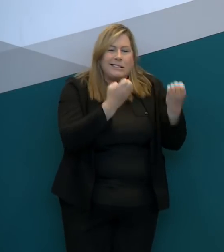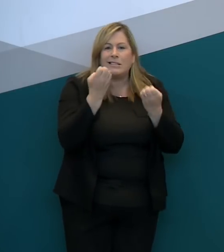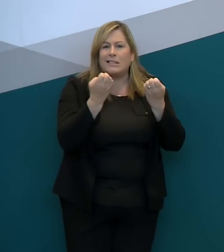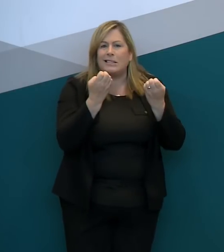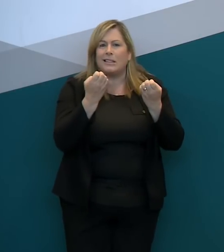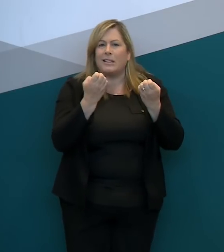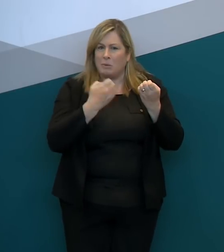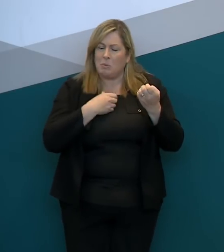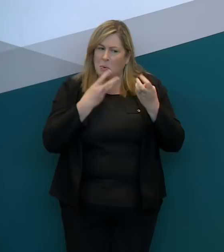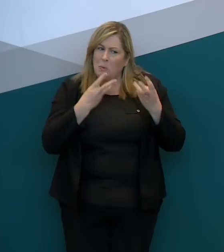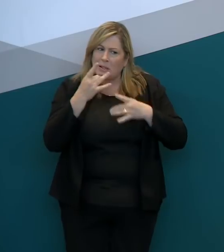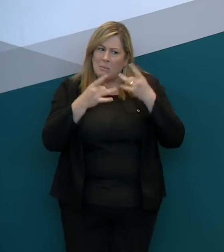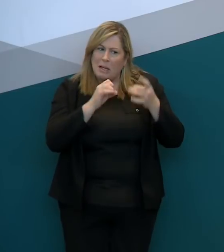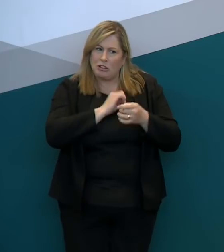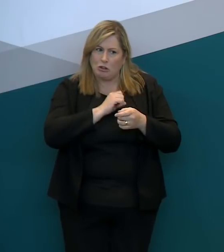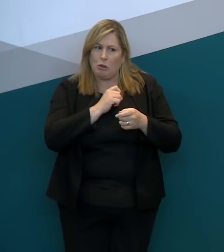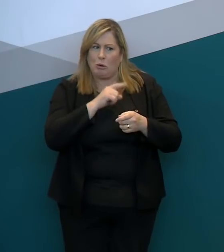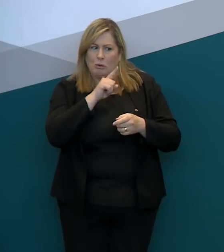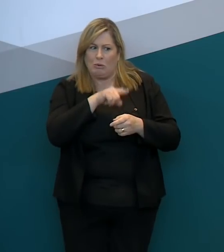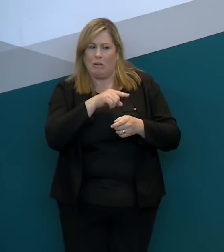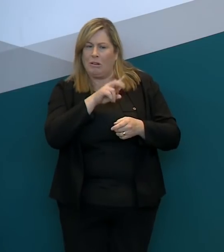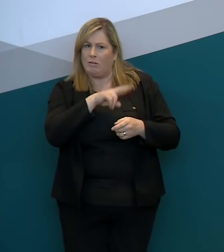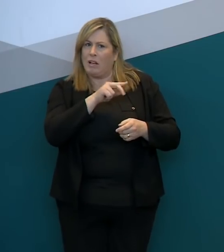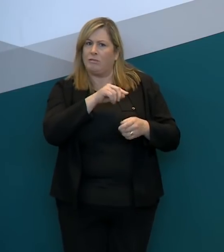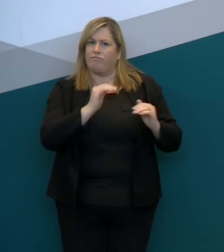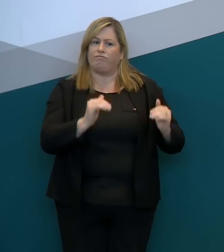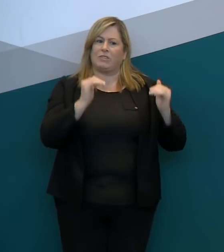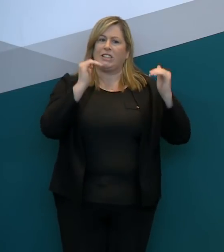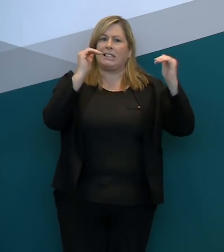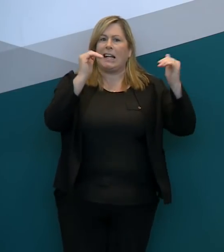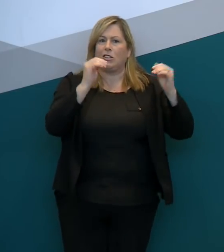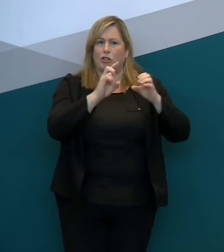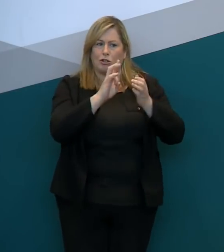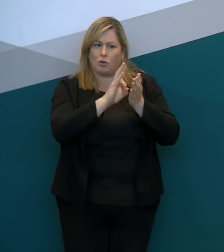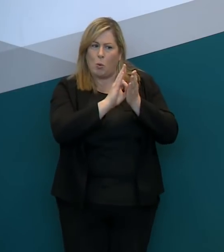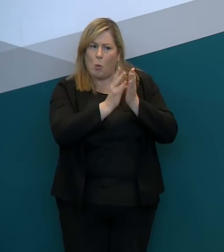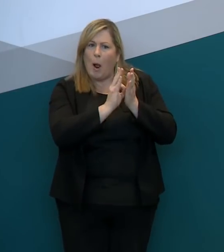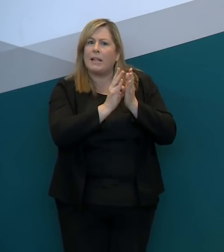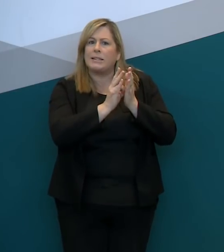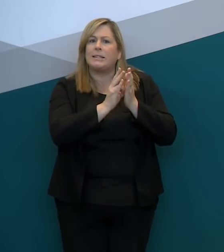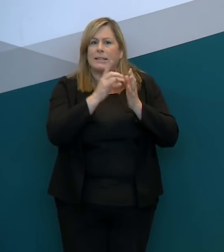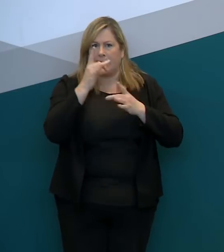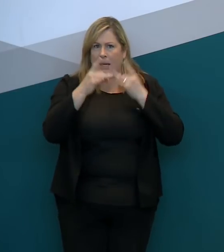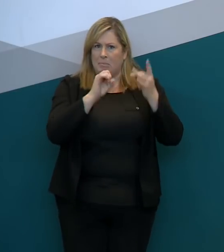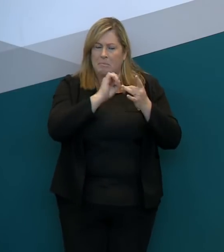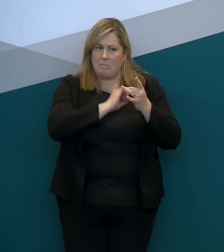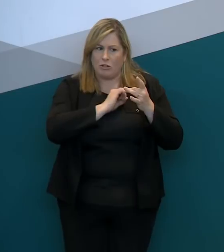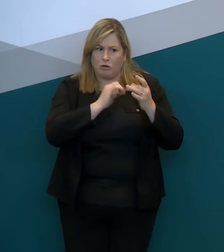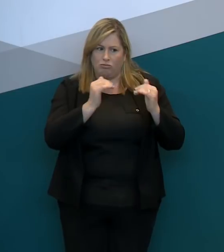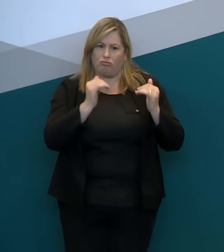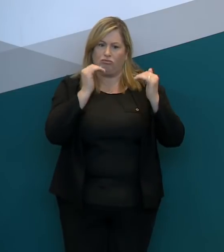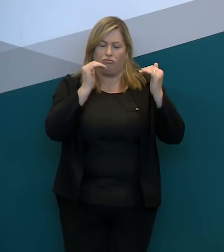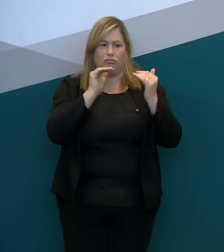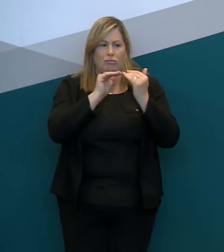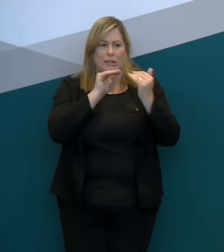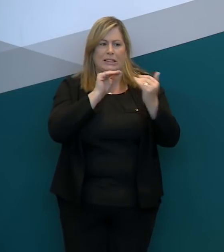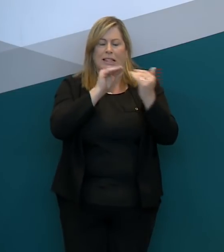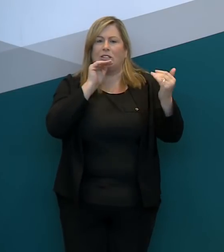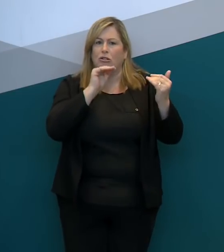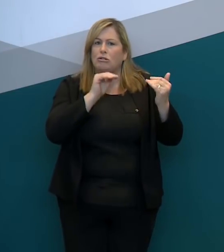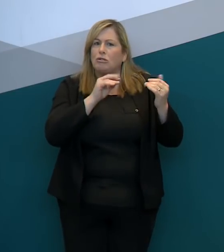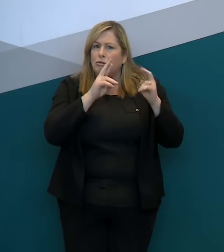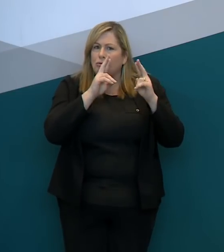the reliability of those tests and to start to use those to understand what we call the seroprevalence and the extent to which there is